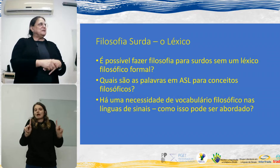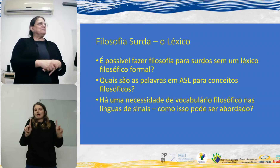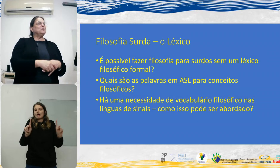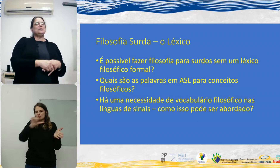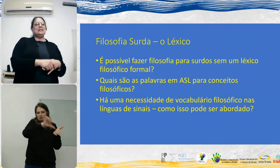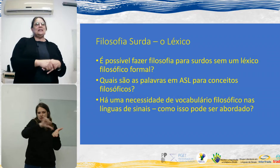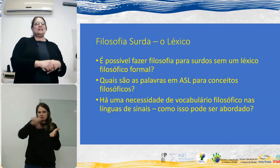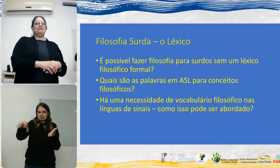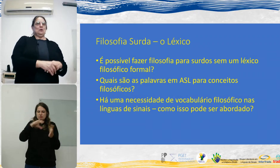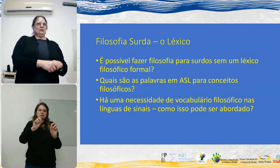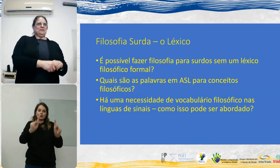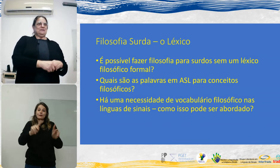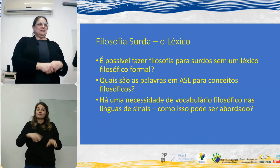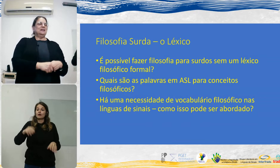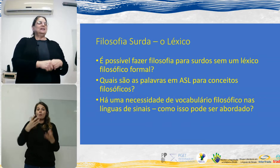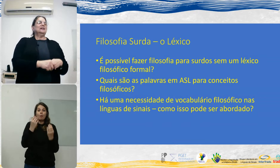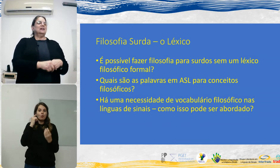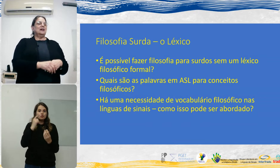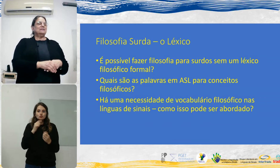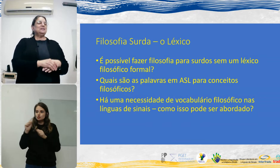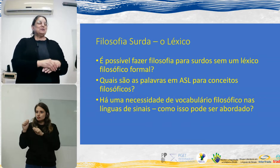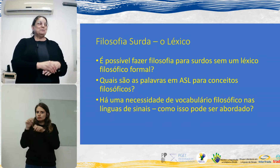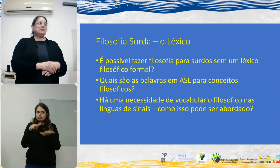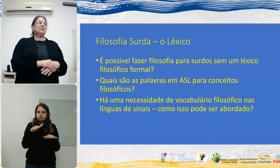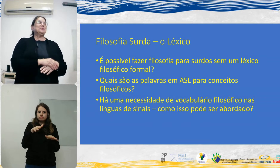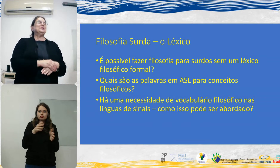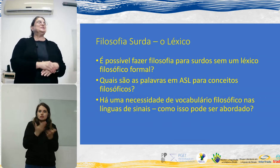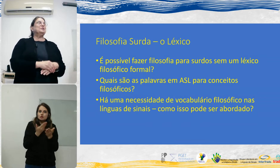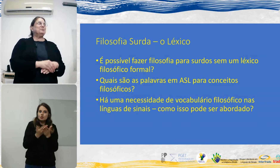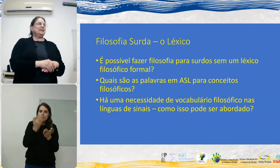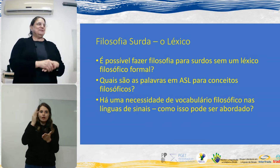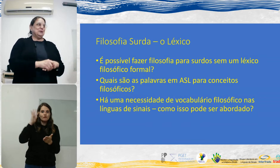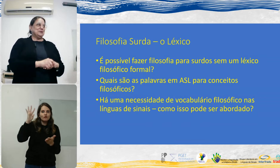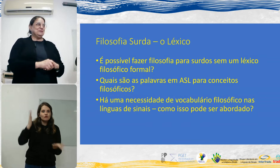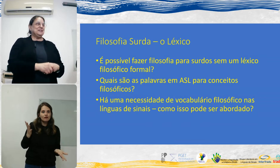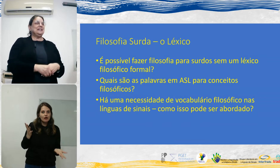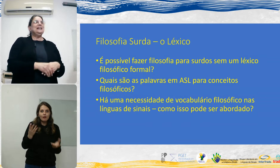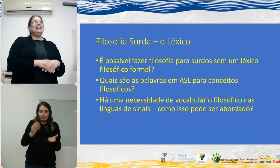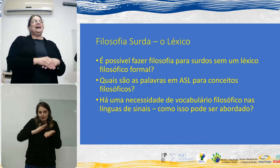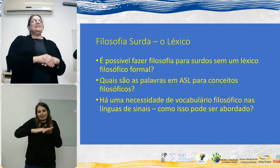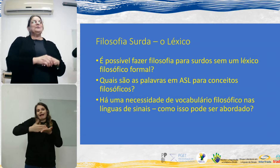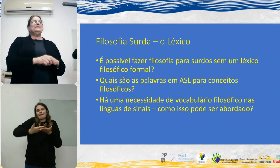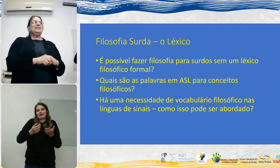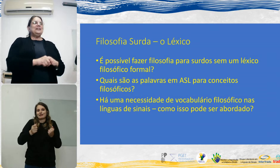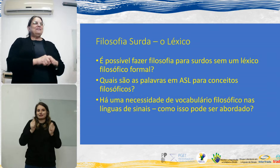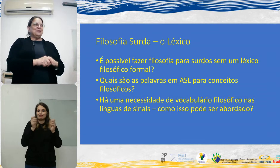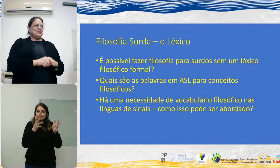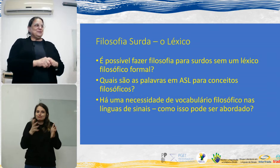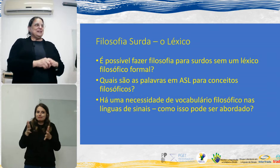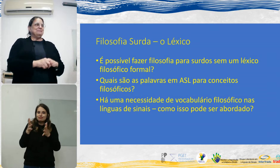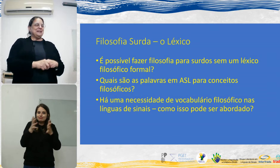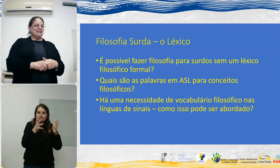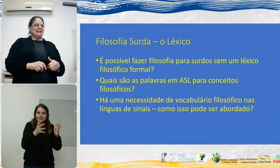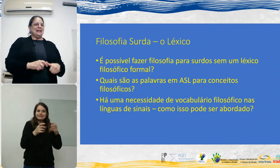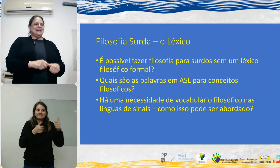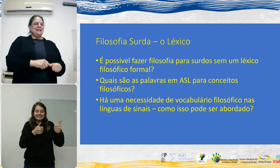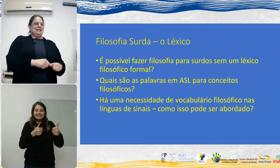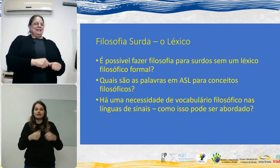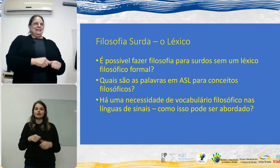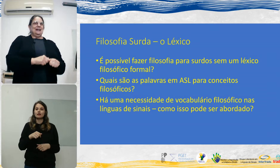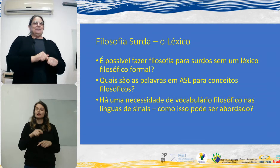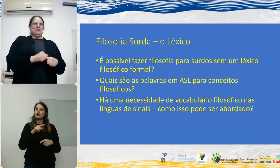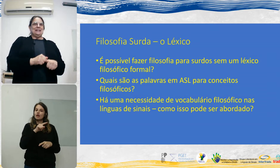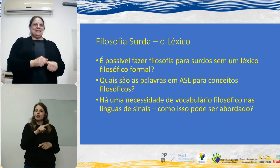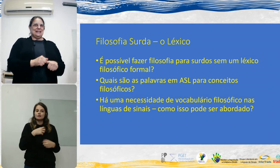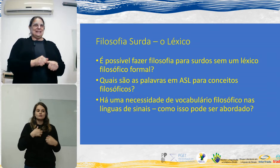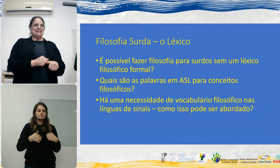deaf people were taking philosophy. A lot of interpreters were interpreting philosophy. And they were very frustrated because A, they